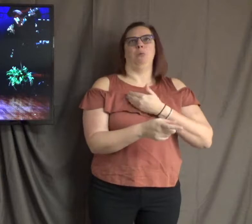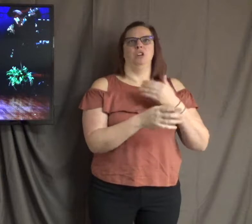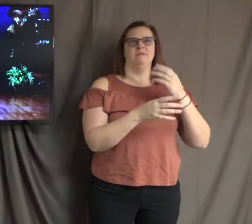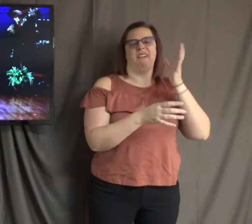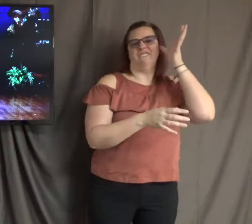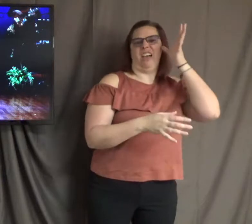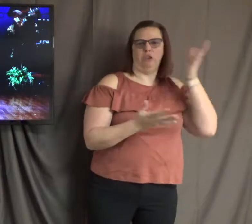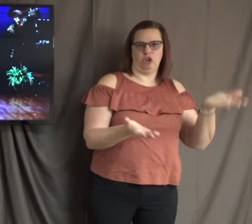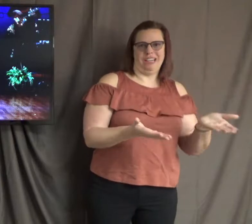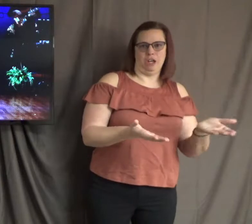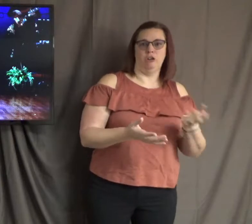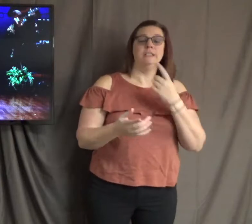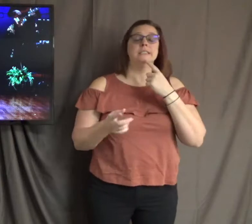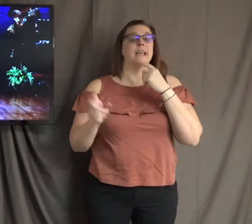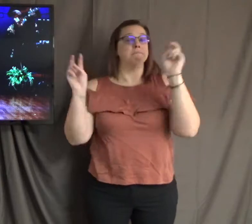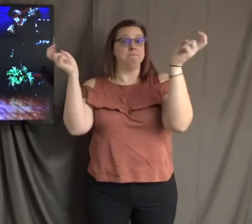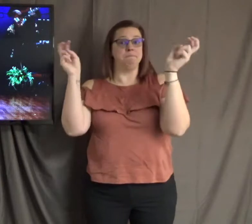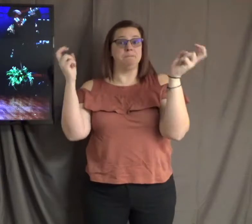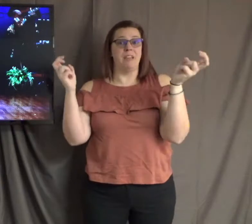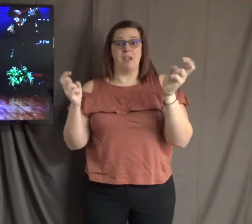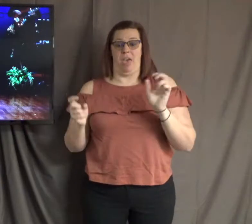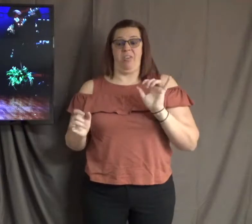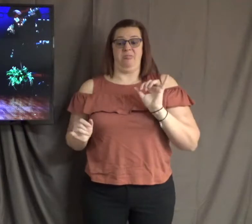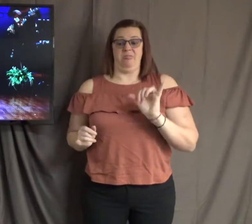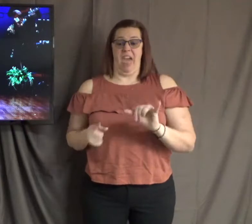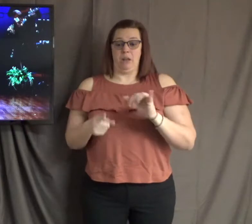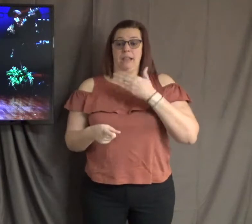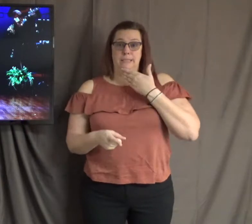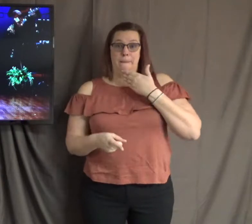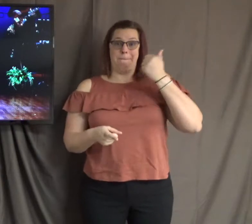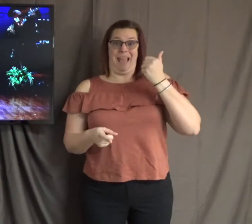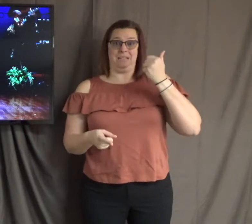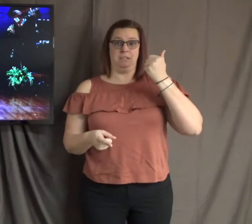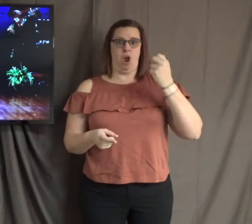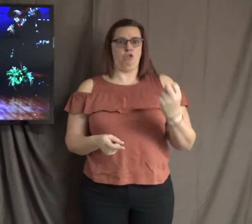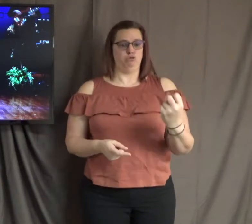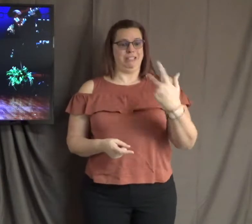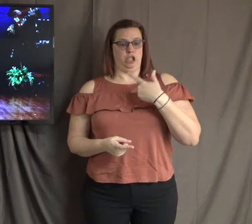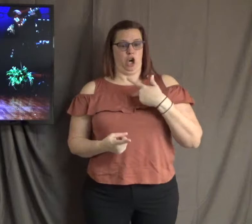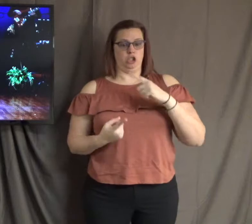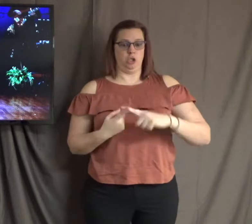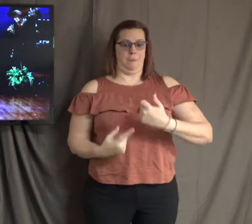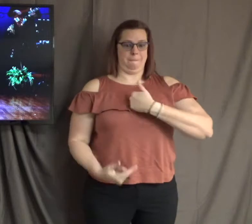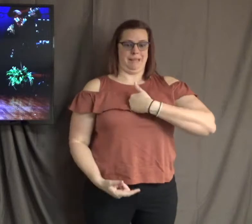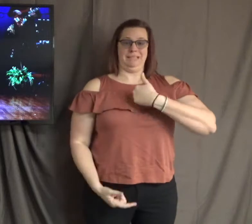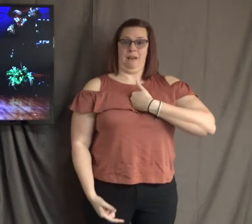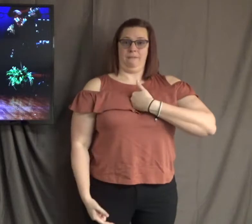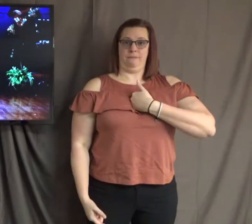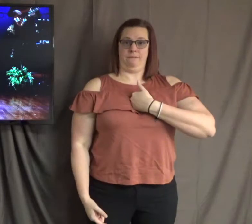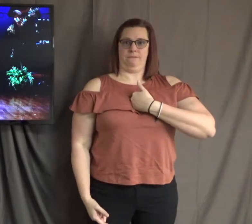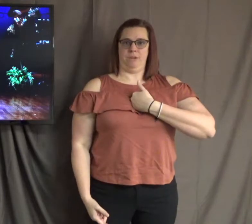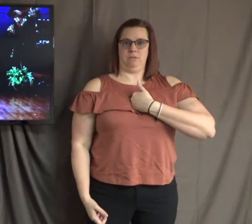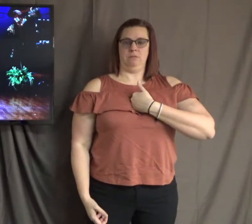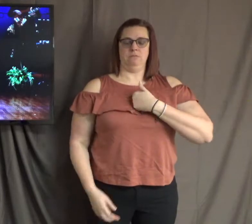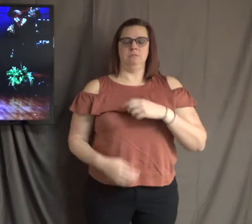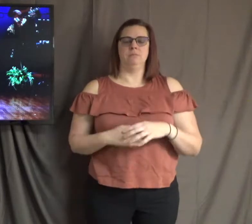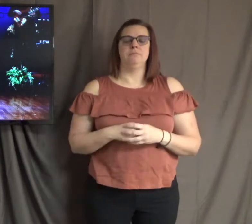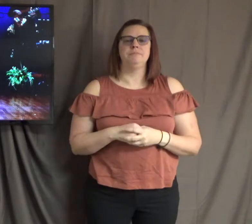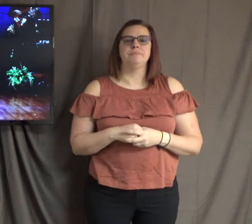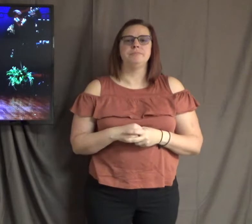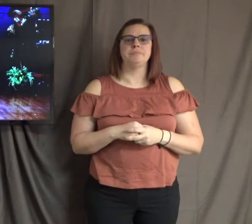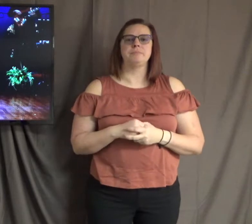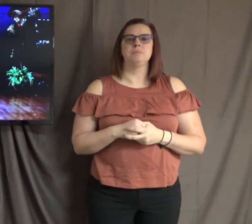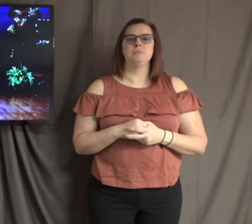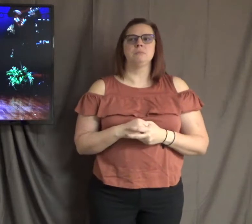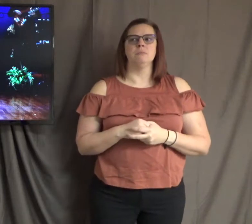best always returns me to myself." That which is best always returns me to